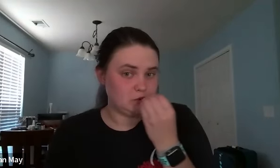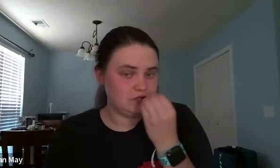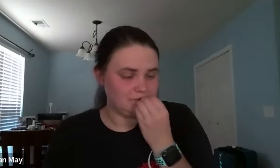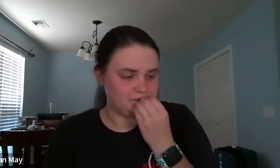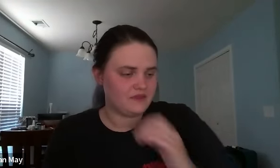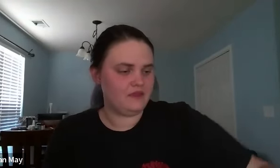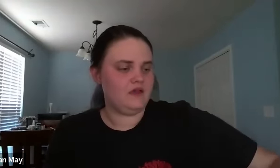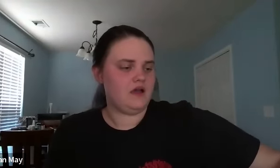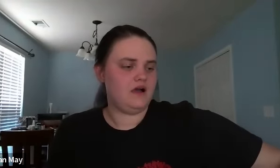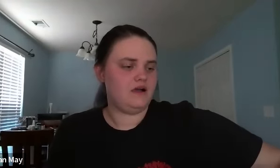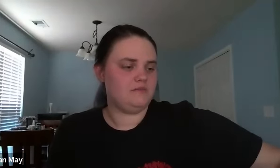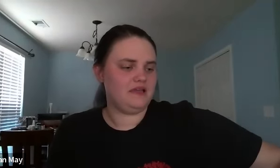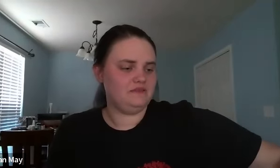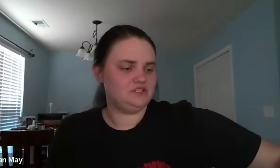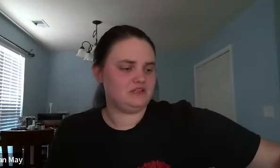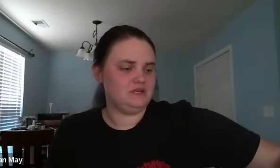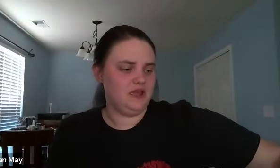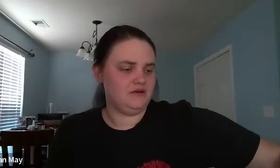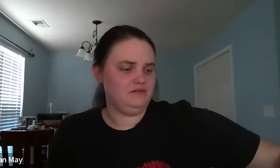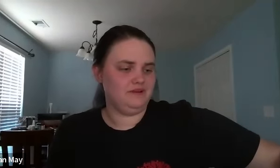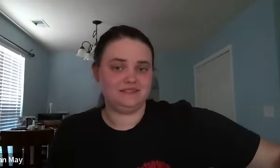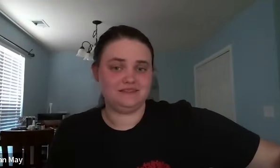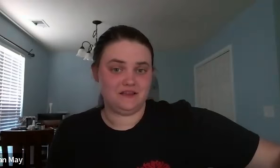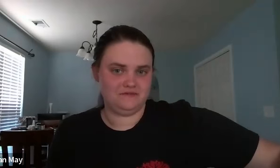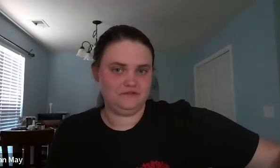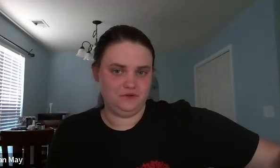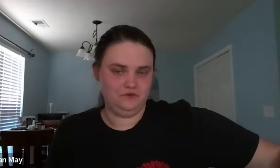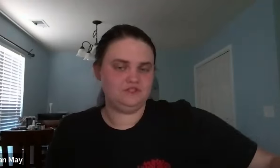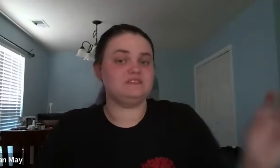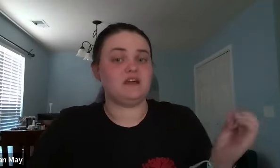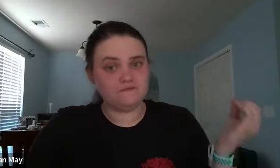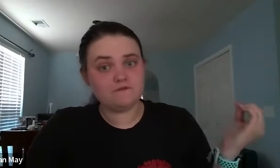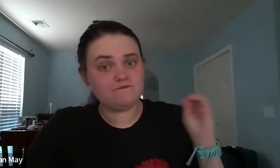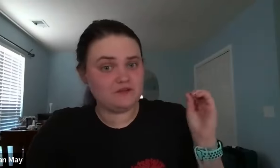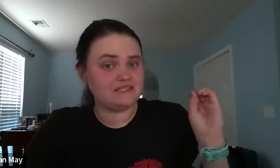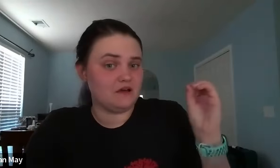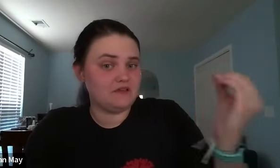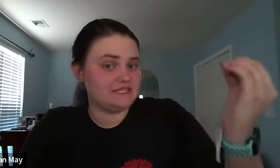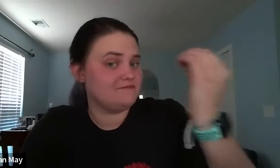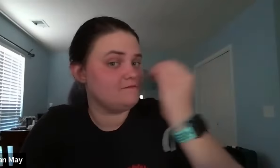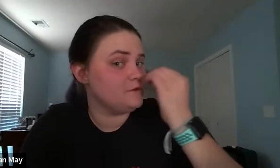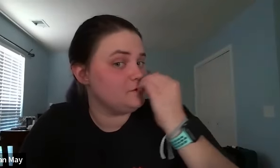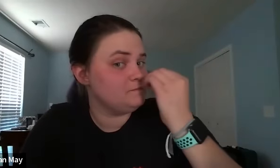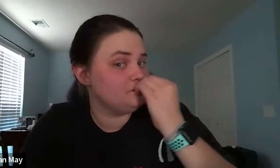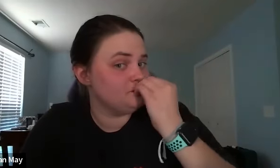food. If you just saw me now, I did the sign for food. So the sign for food itself is food.